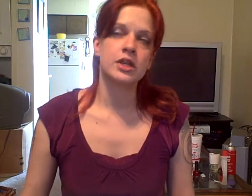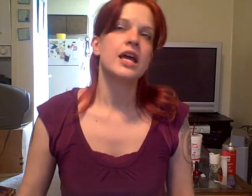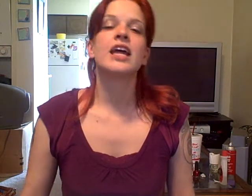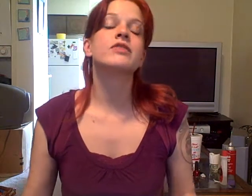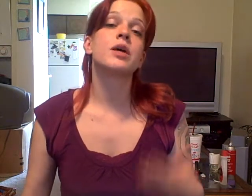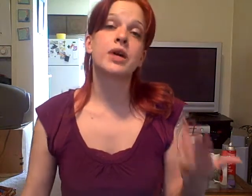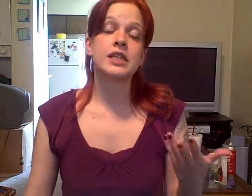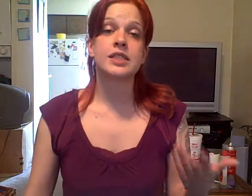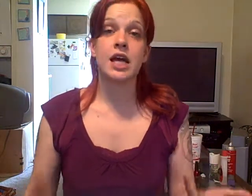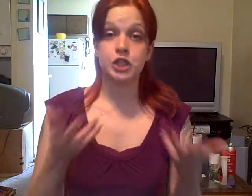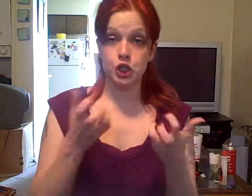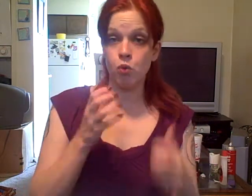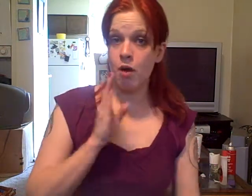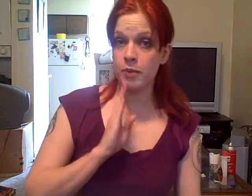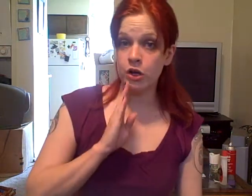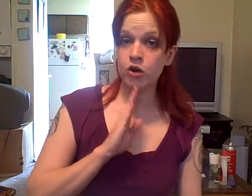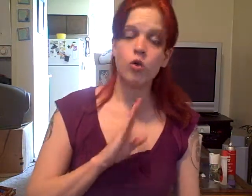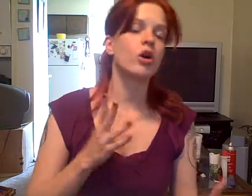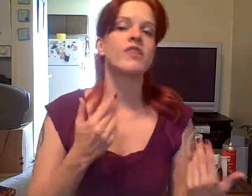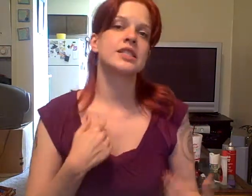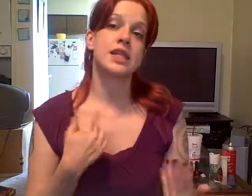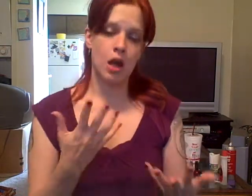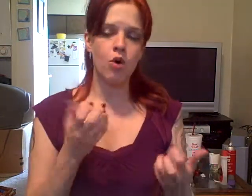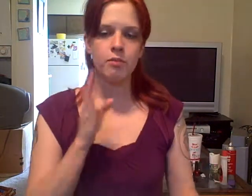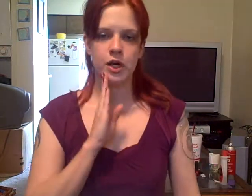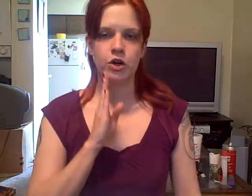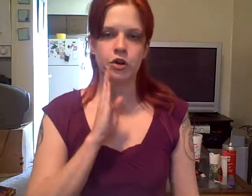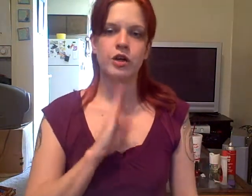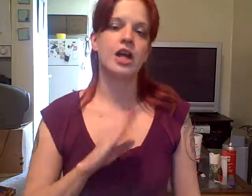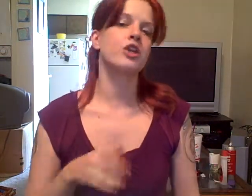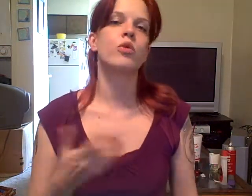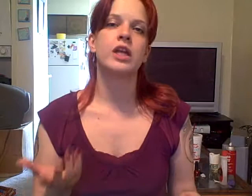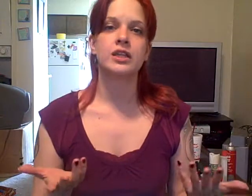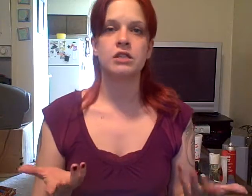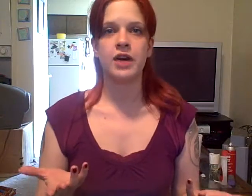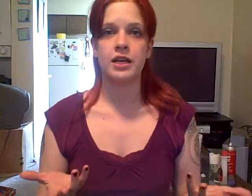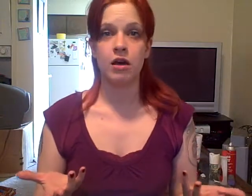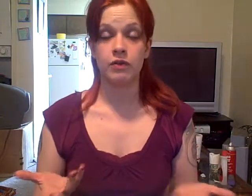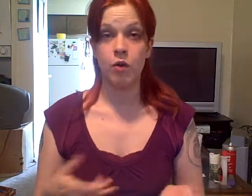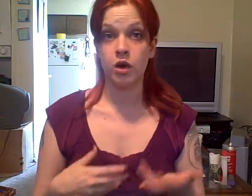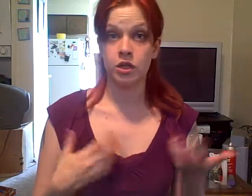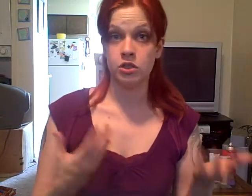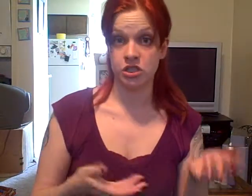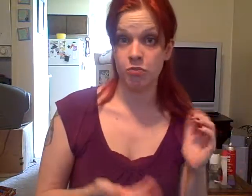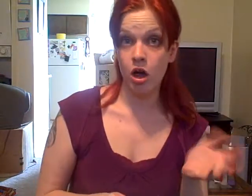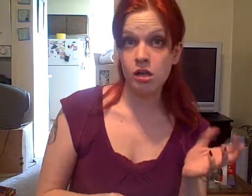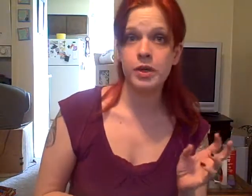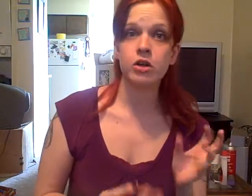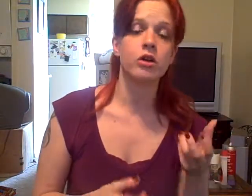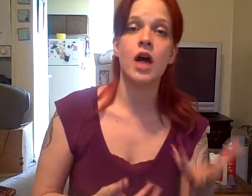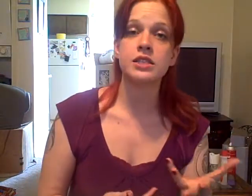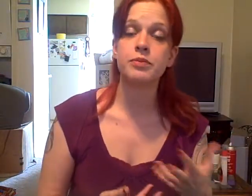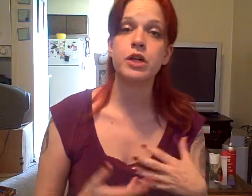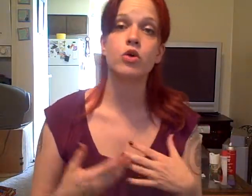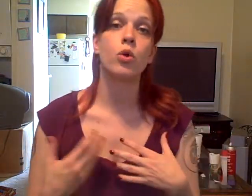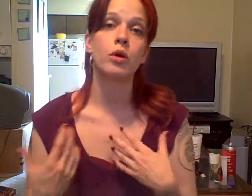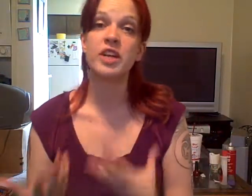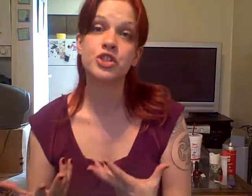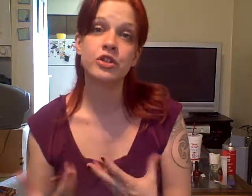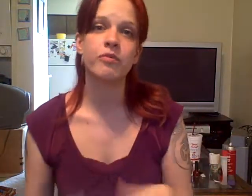If somebody said, do you want beer? Or if I said, I want beer, and you needed to find out if I wanted just a bottle of beer or a glass of beer or a pitcher of beer, or